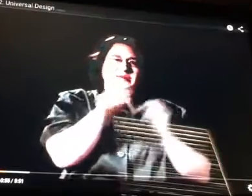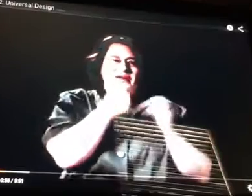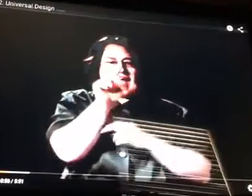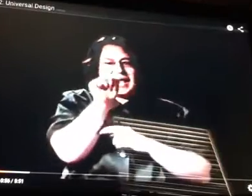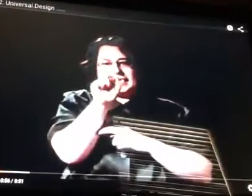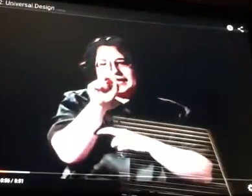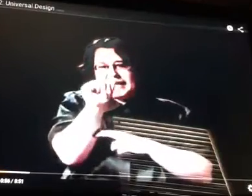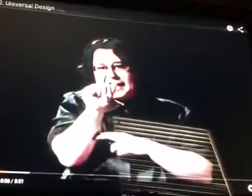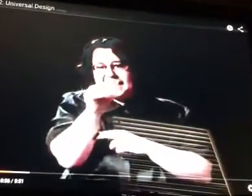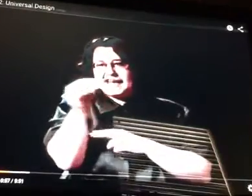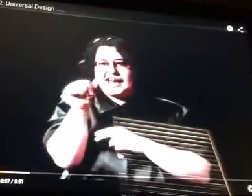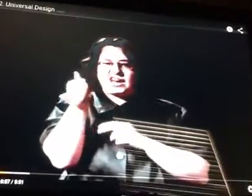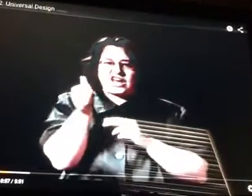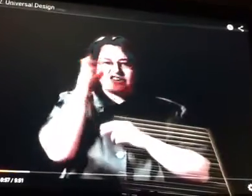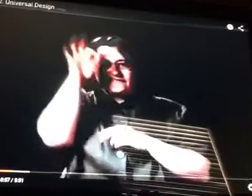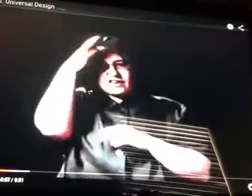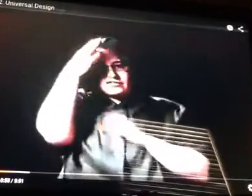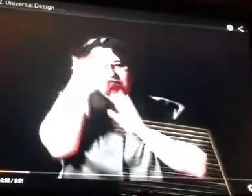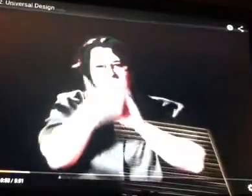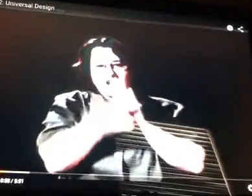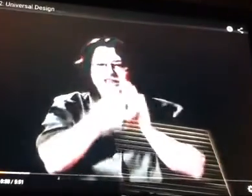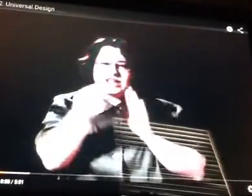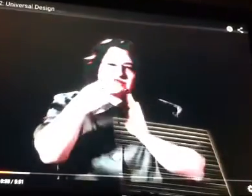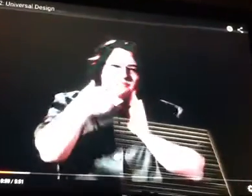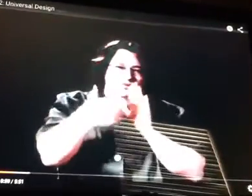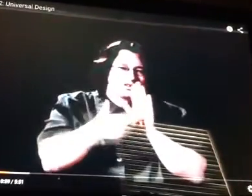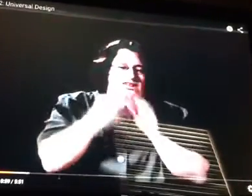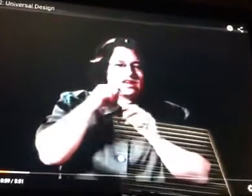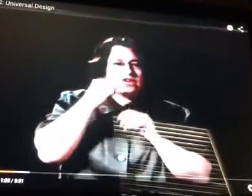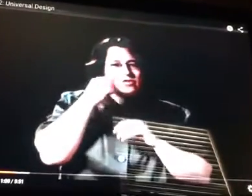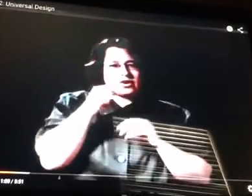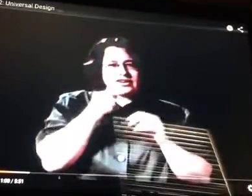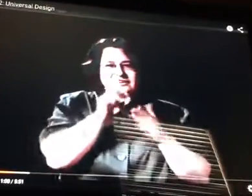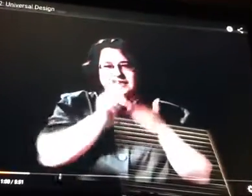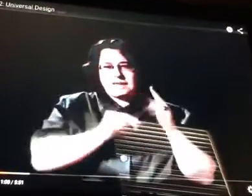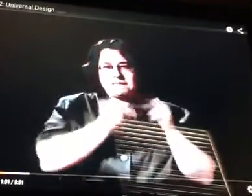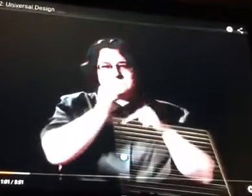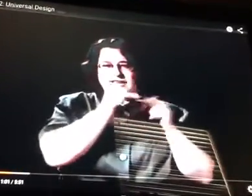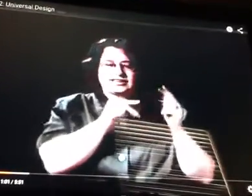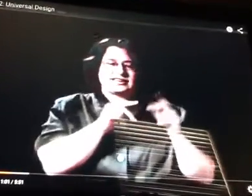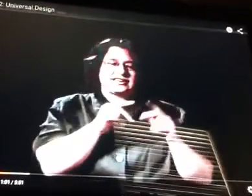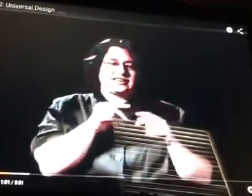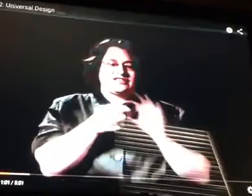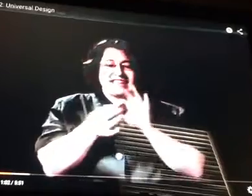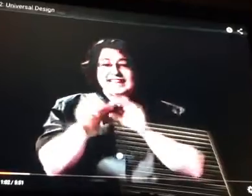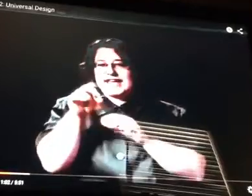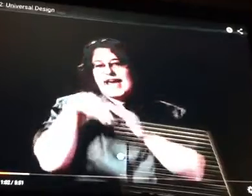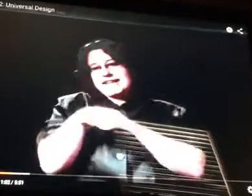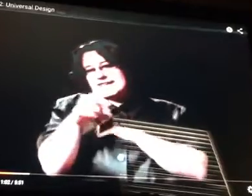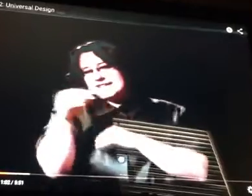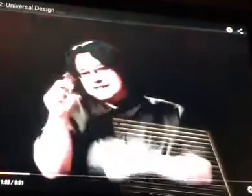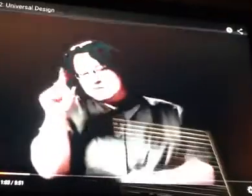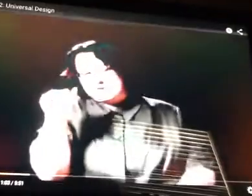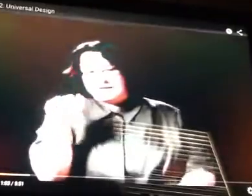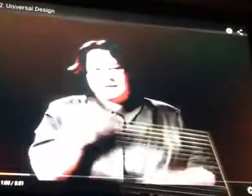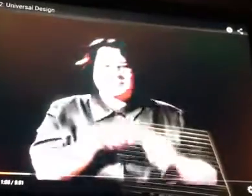time they have to think about people with disabilities and people with having a hard time